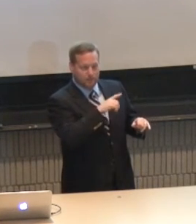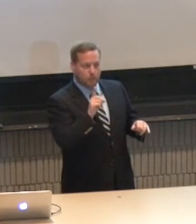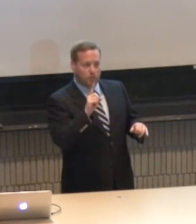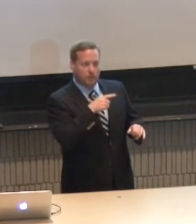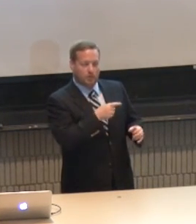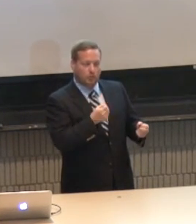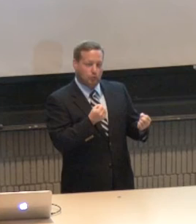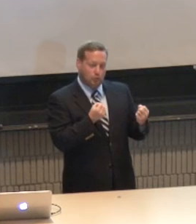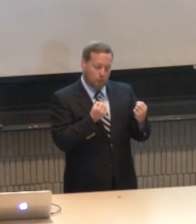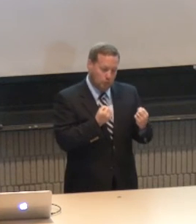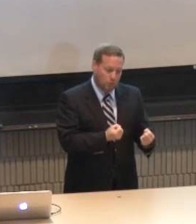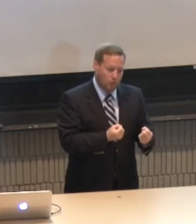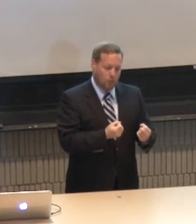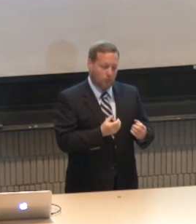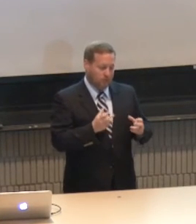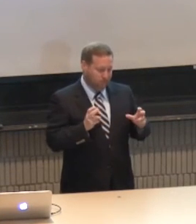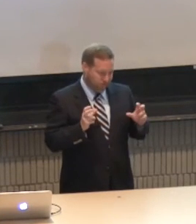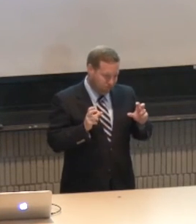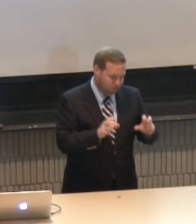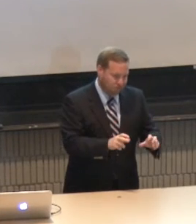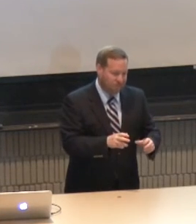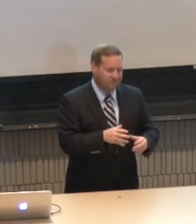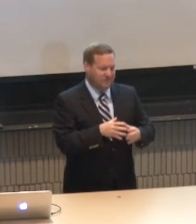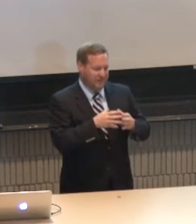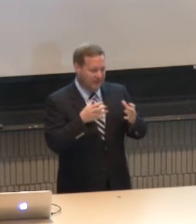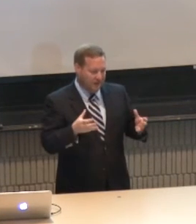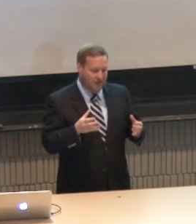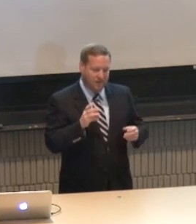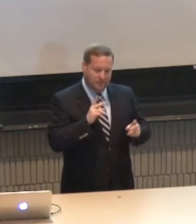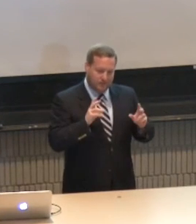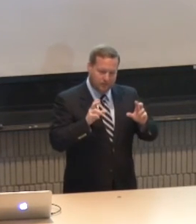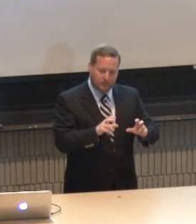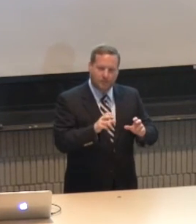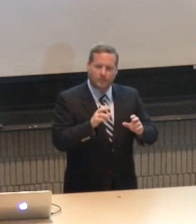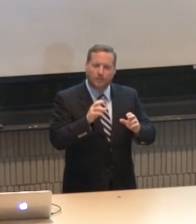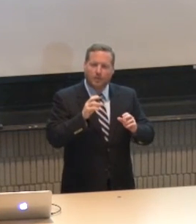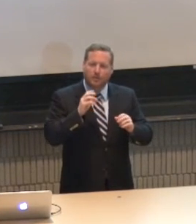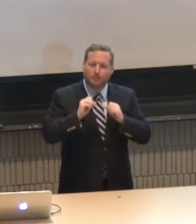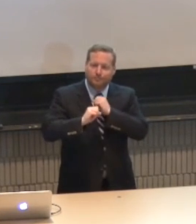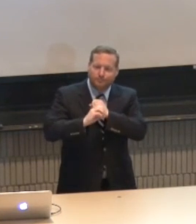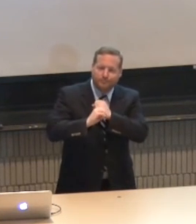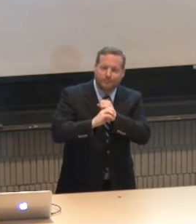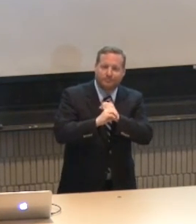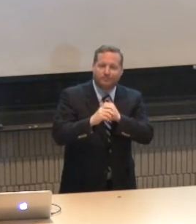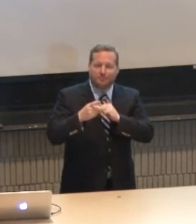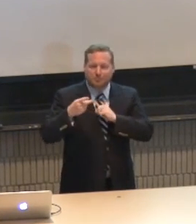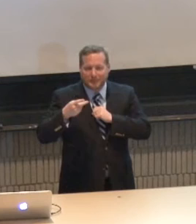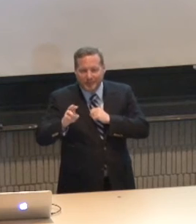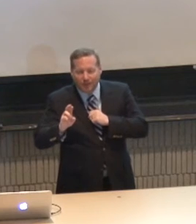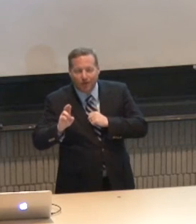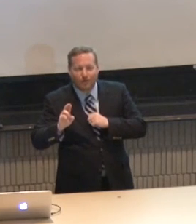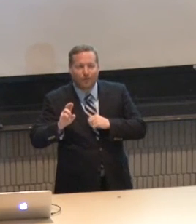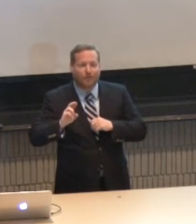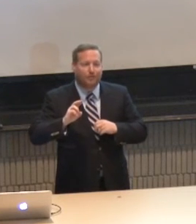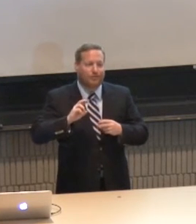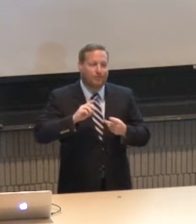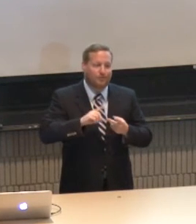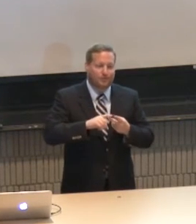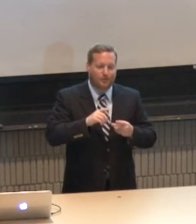And again, there's the system level as well, right? So there's the individual level where parents are making decisions,